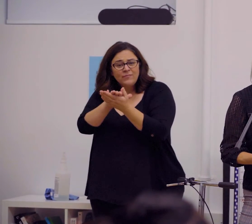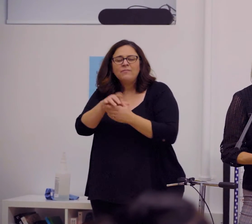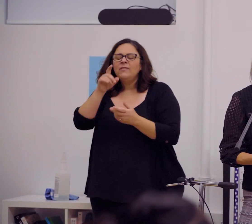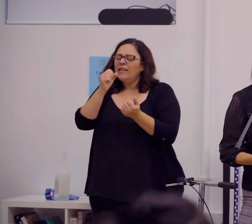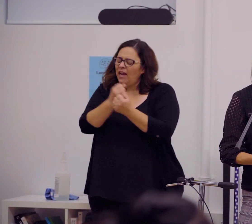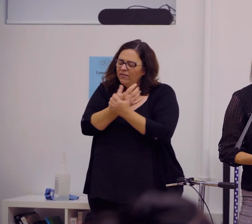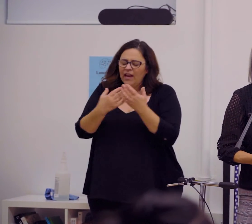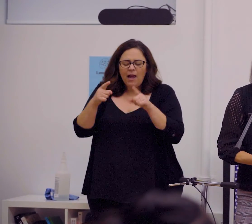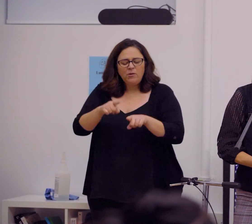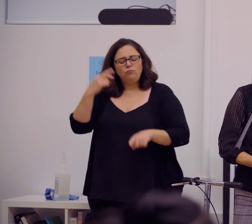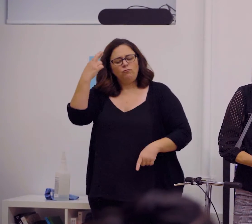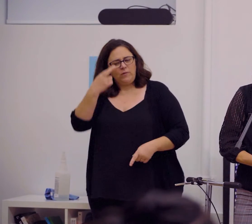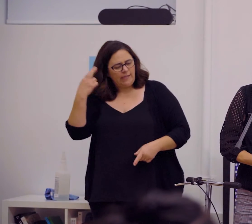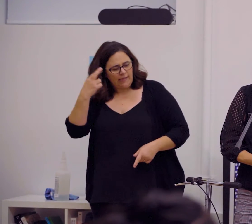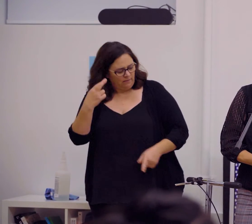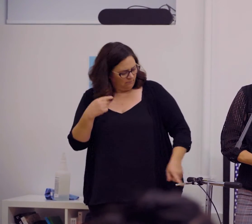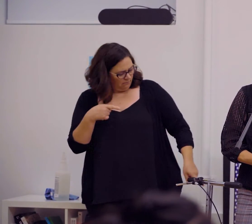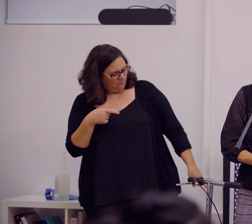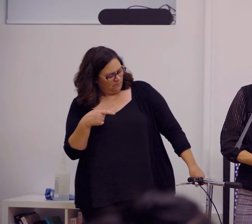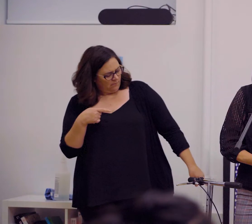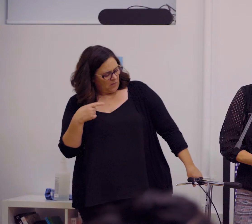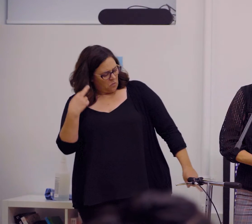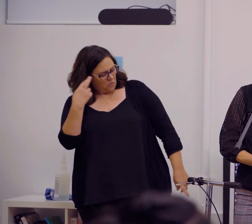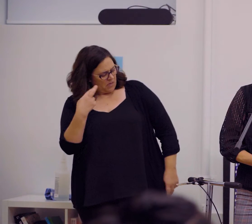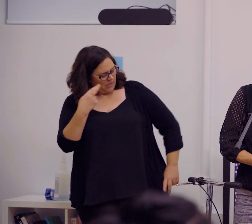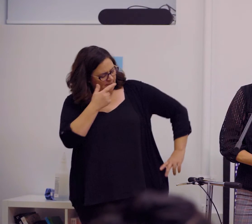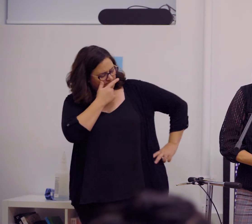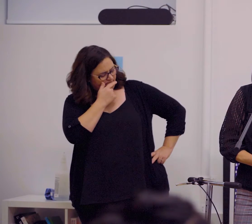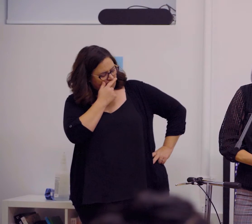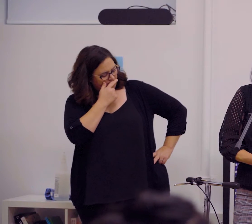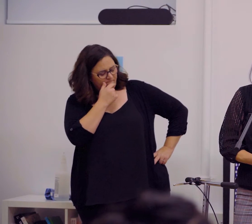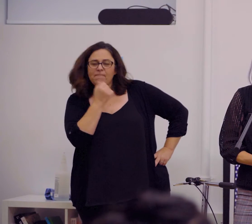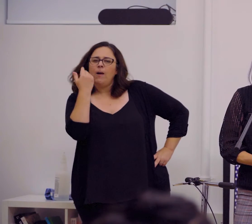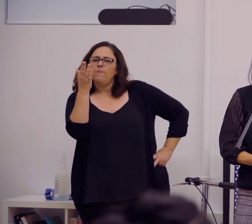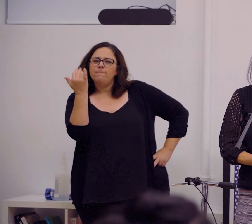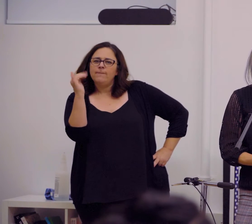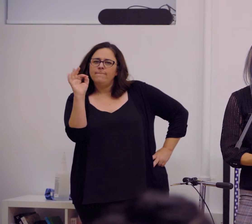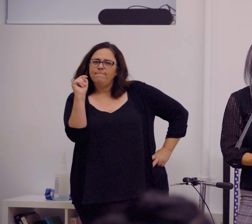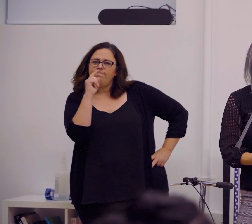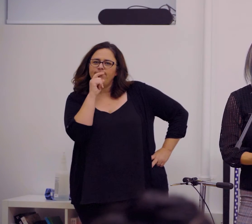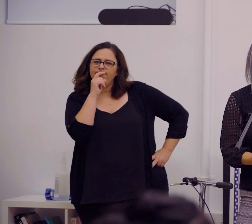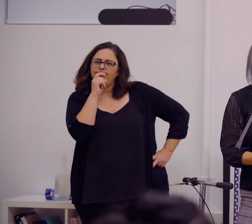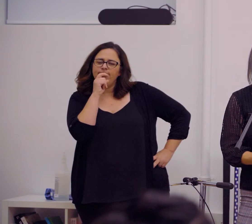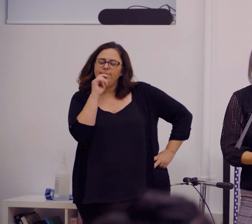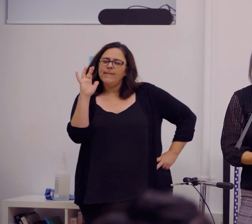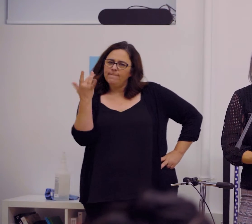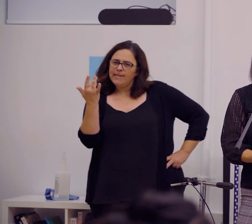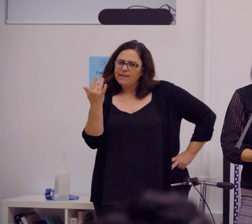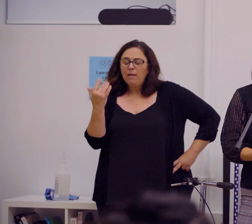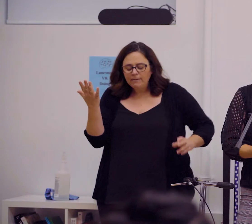everything happens for a reason. I haven't quite figured out yet why this has happened, because this is just really